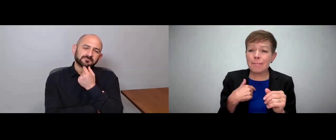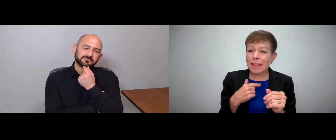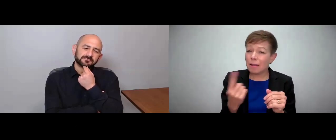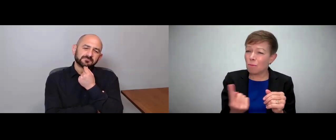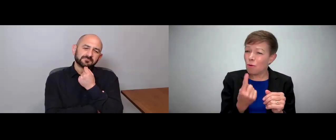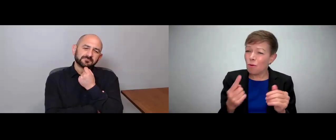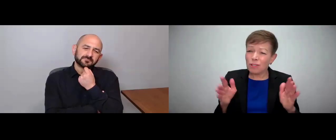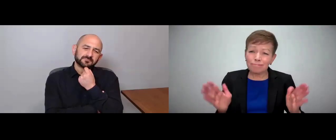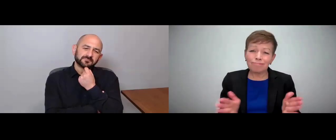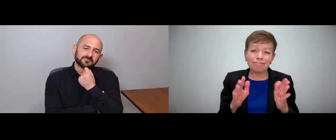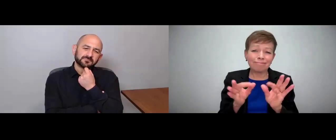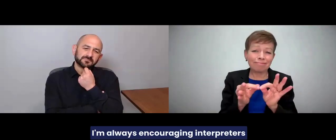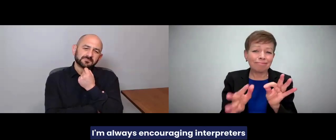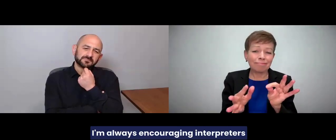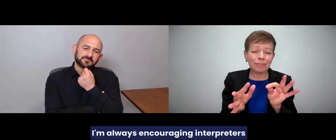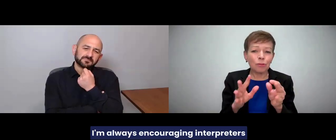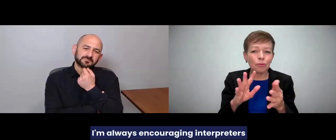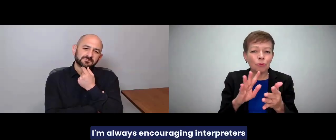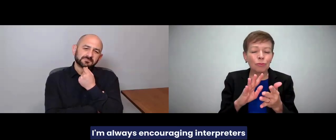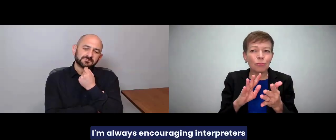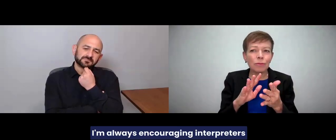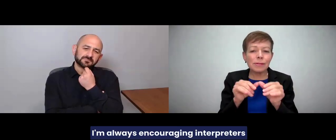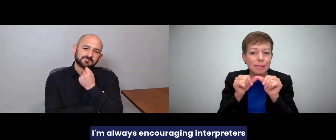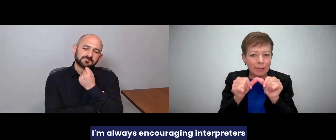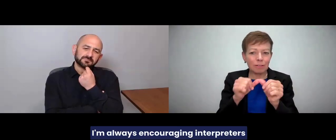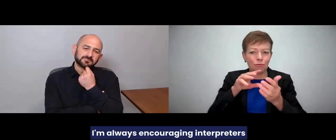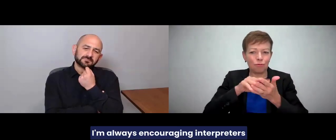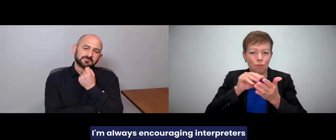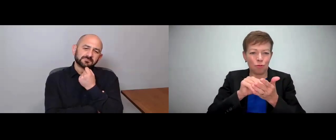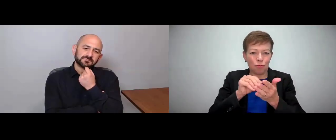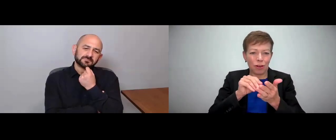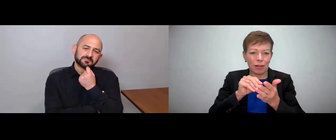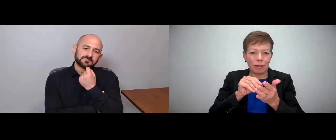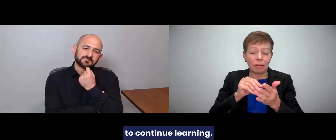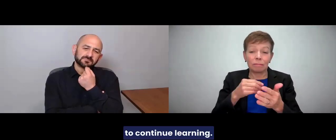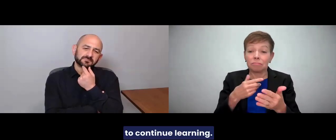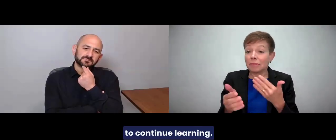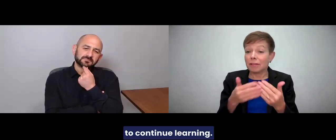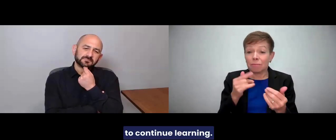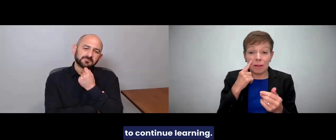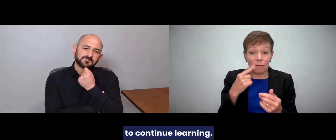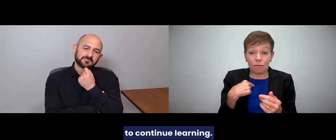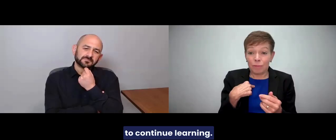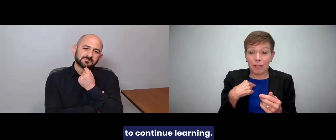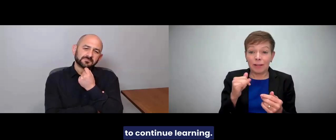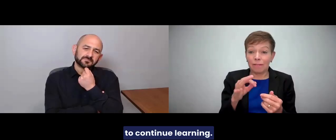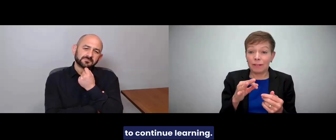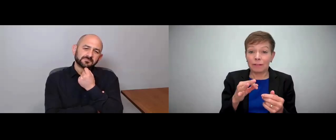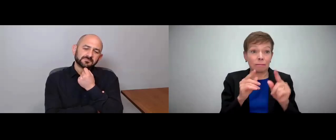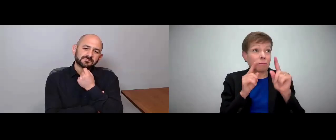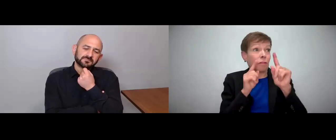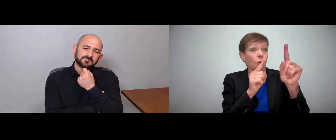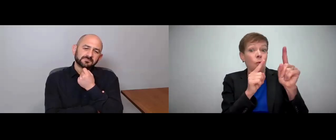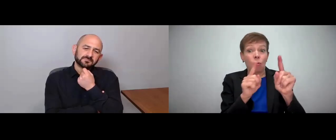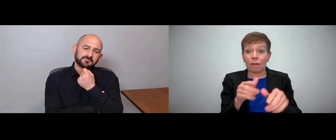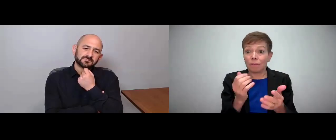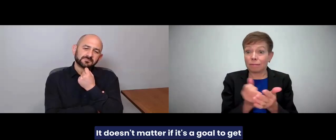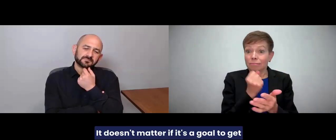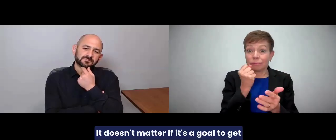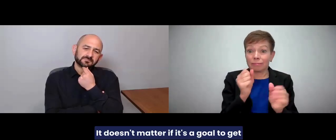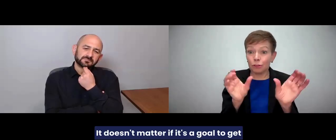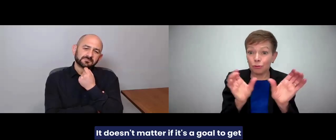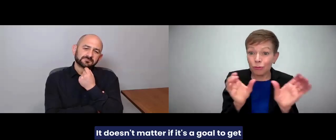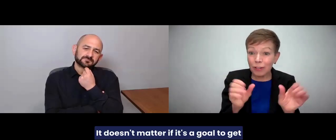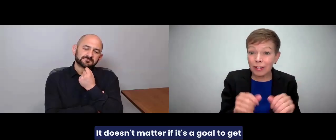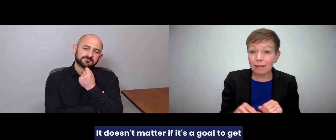organization. I'm always encouraging interpreters to continue learning.